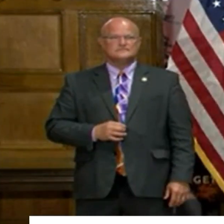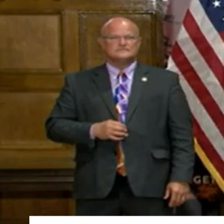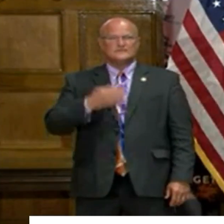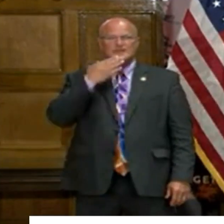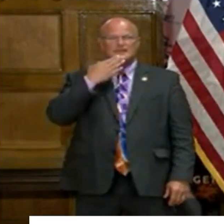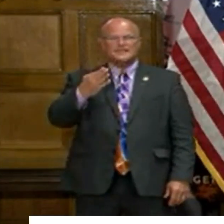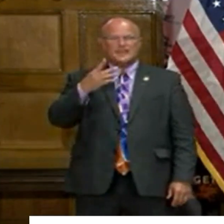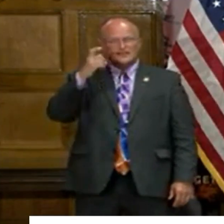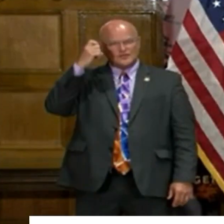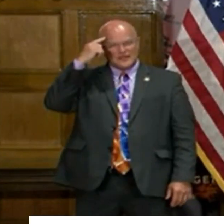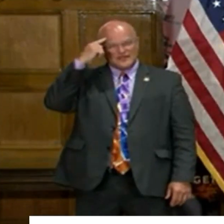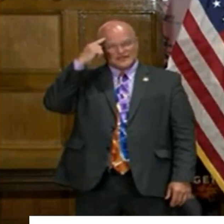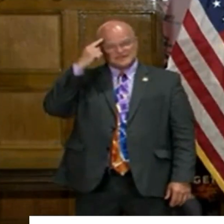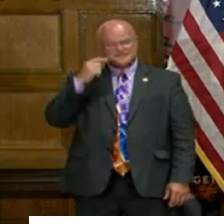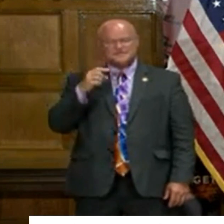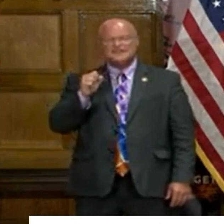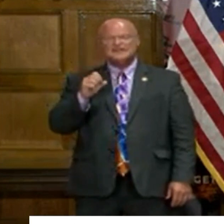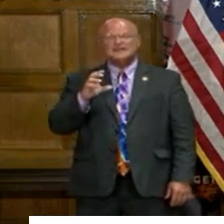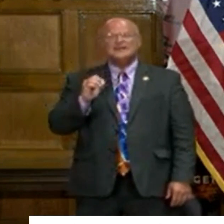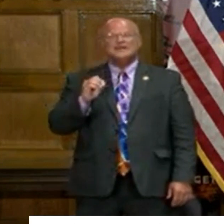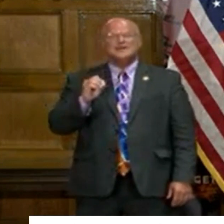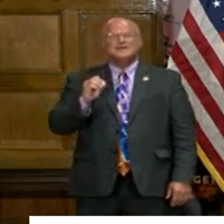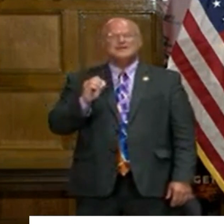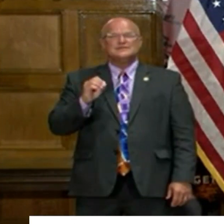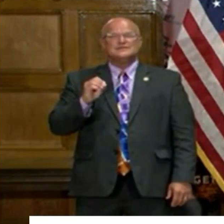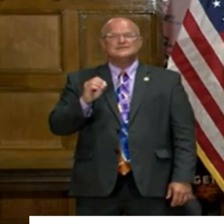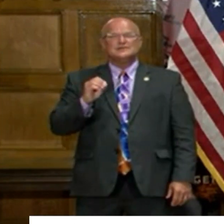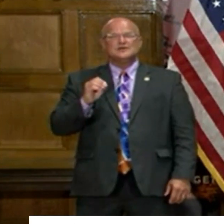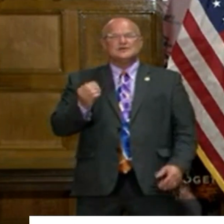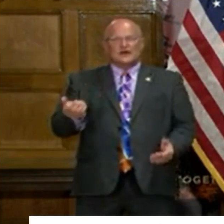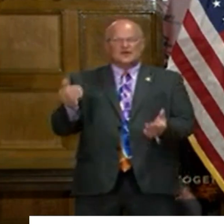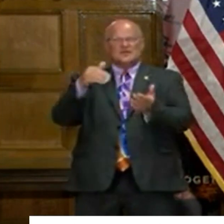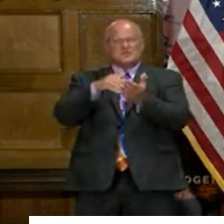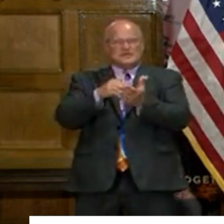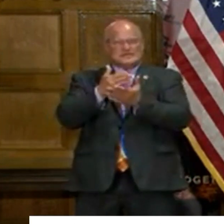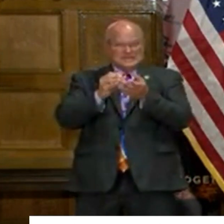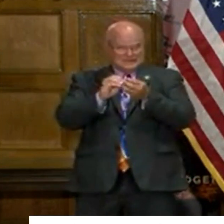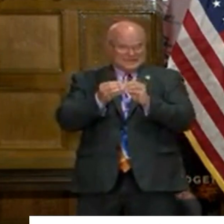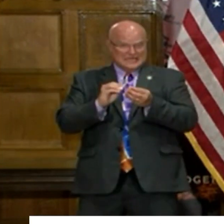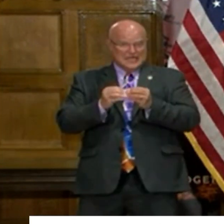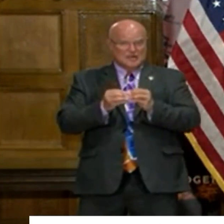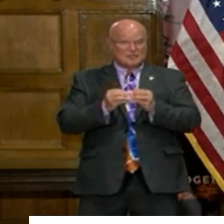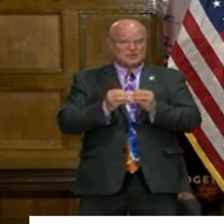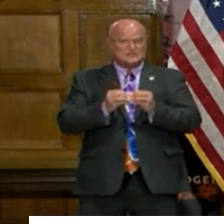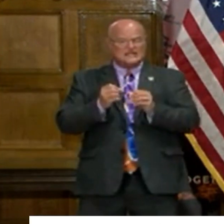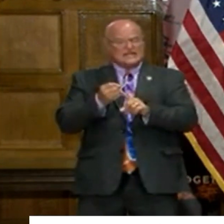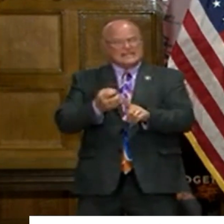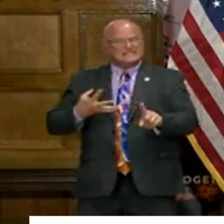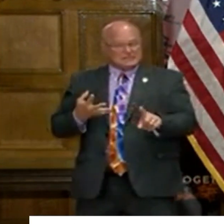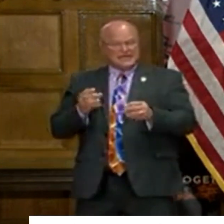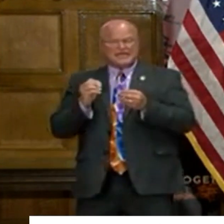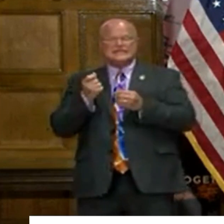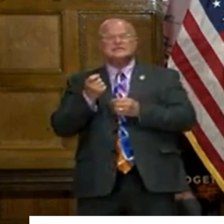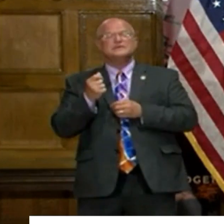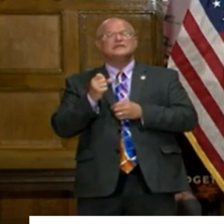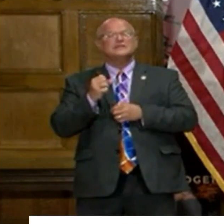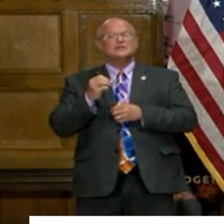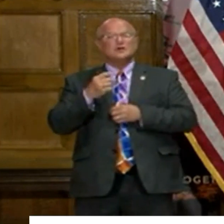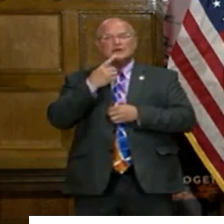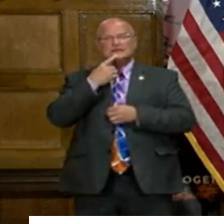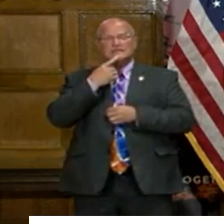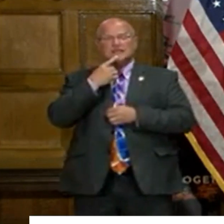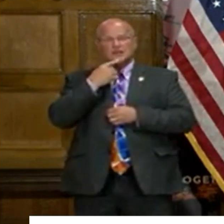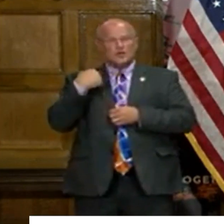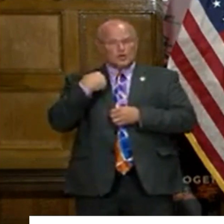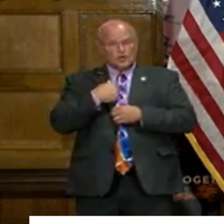Thank you very much, Governor. So I'll repeat the numbers and expand on them a little bit. So as stated,